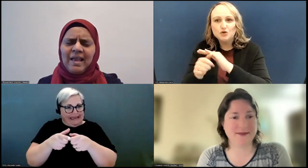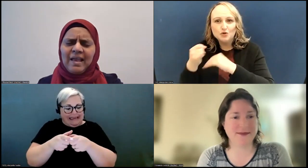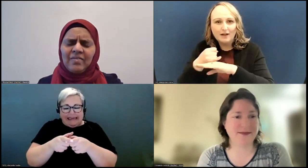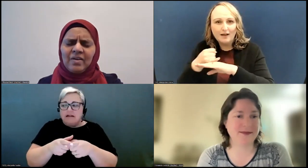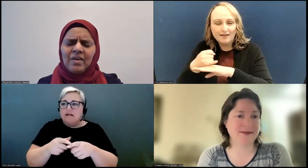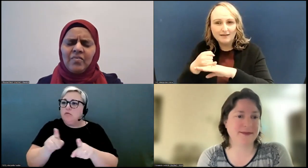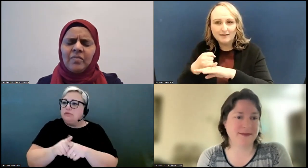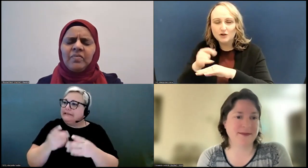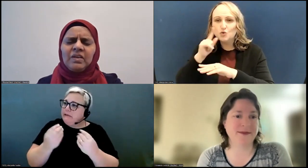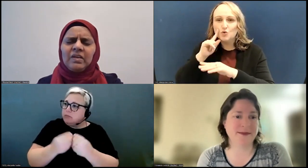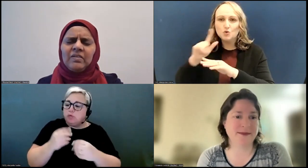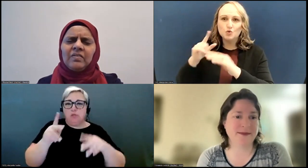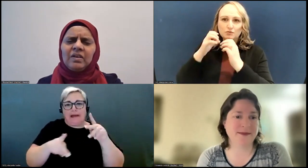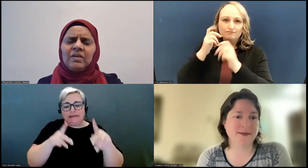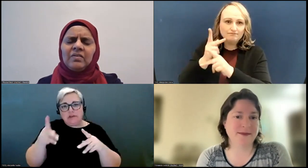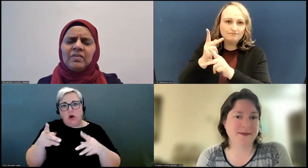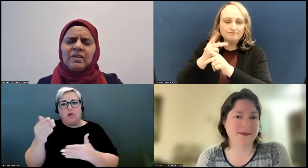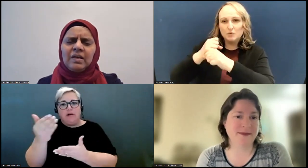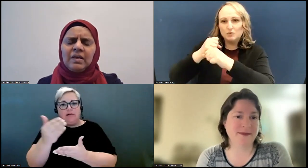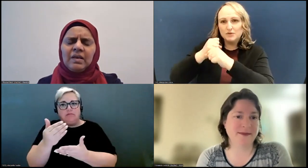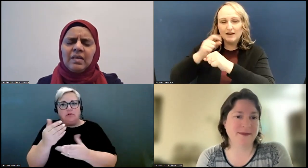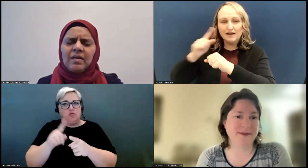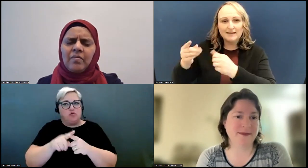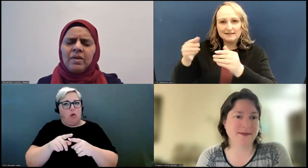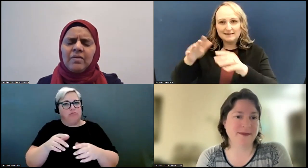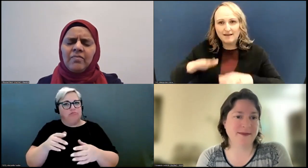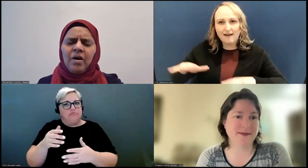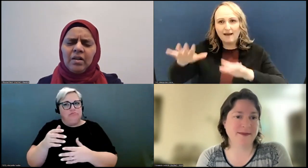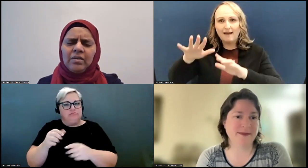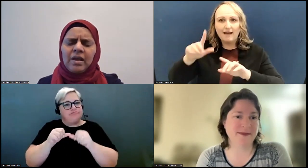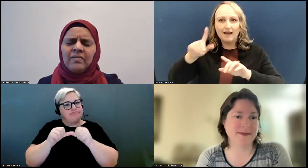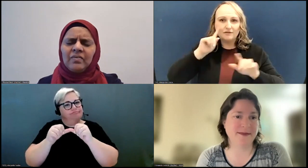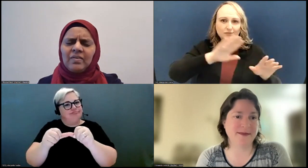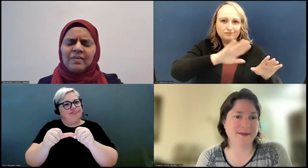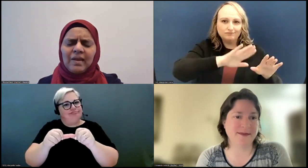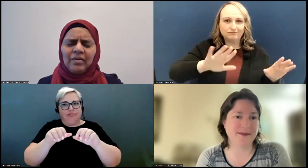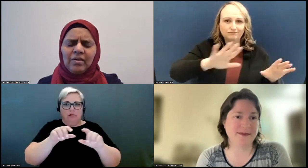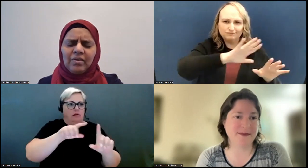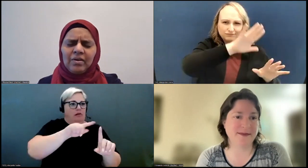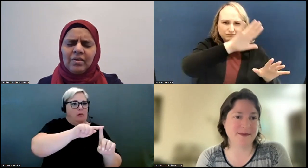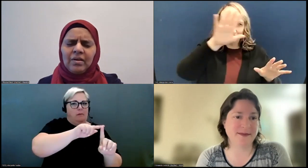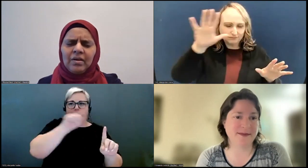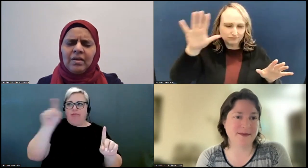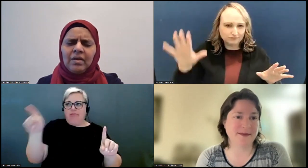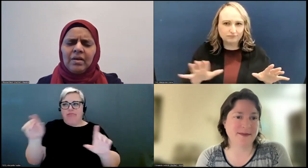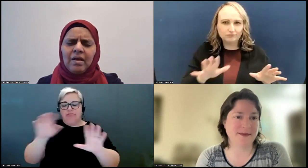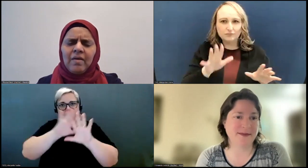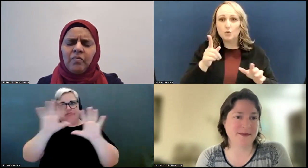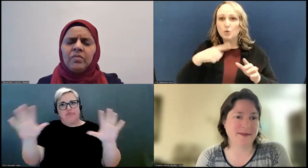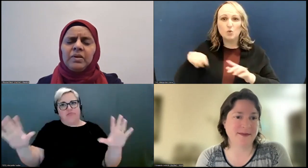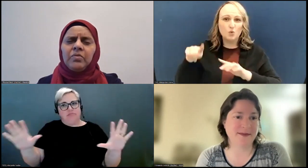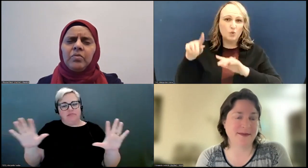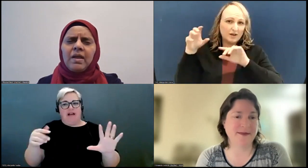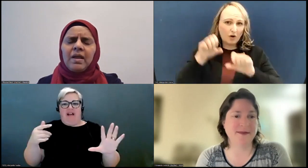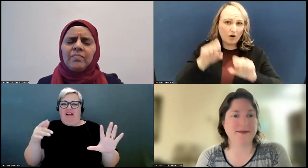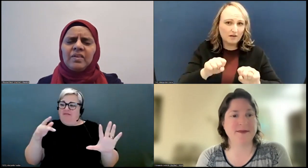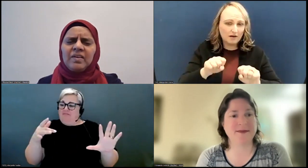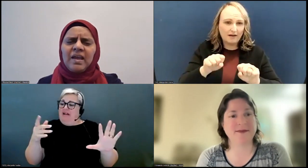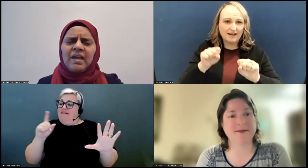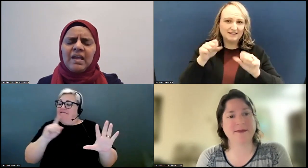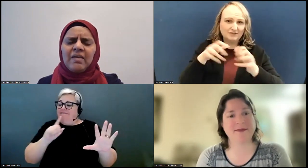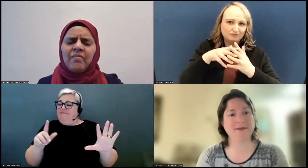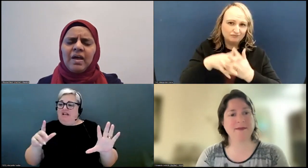vast land from sea to sea to sea that we have colonized and settled on. I wouldn't be who I